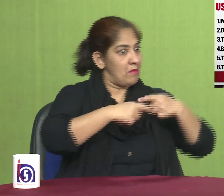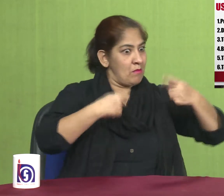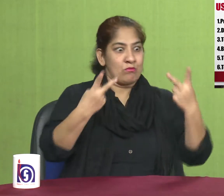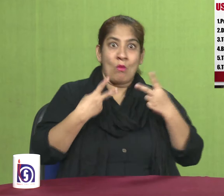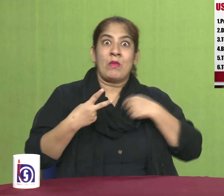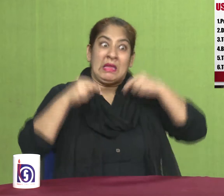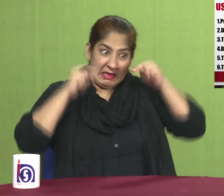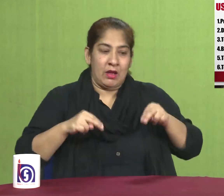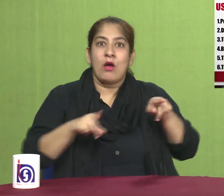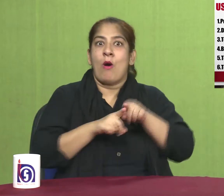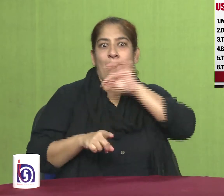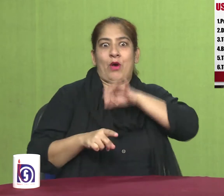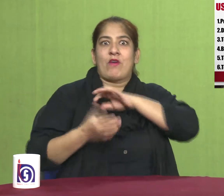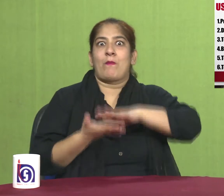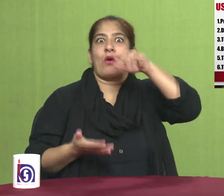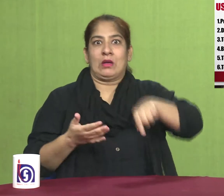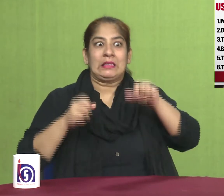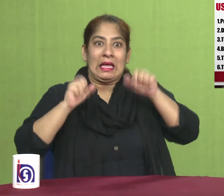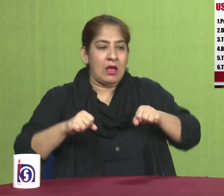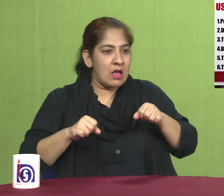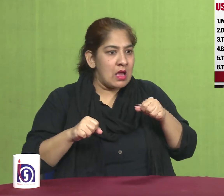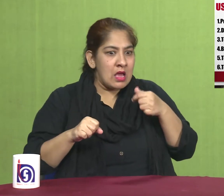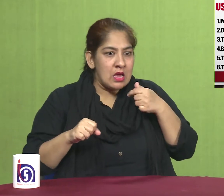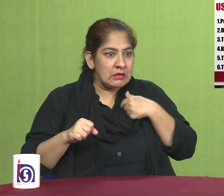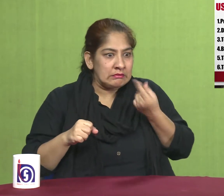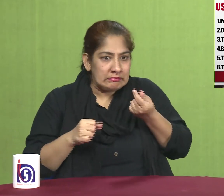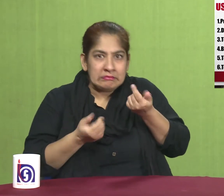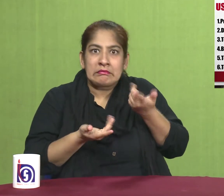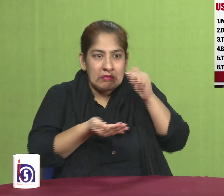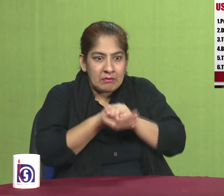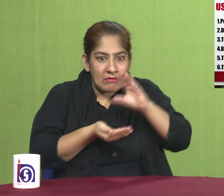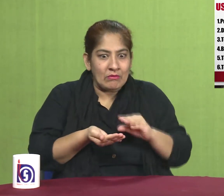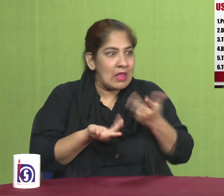business finance to avail those opportunities.